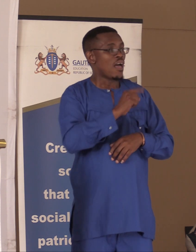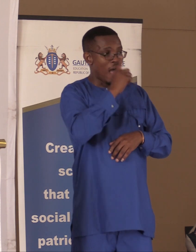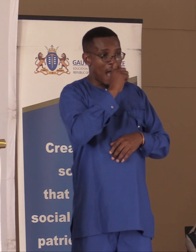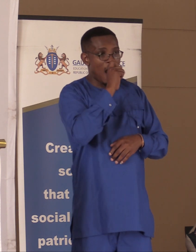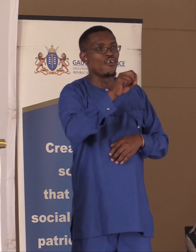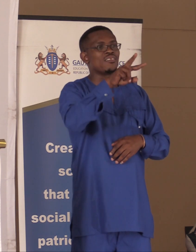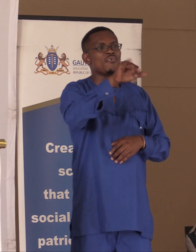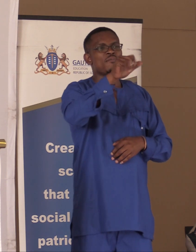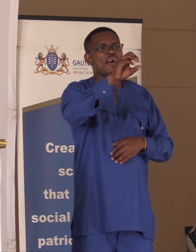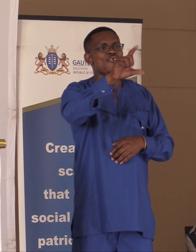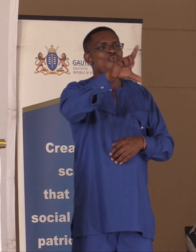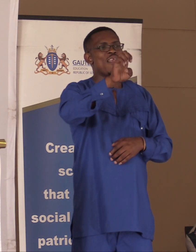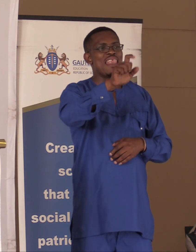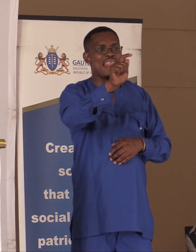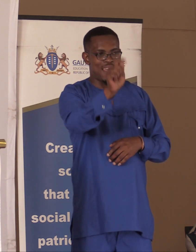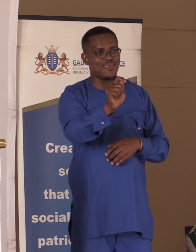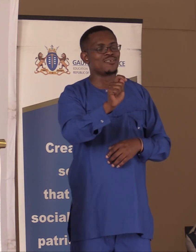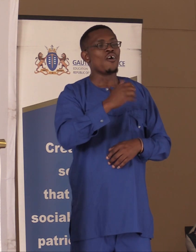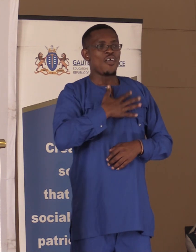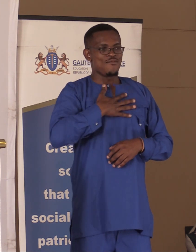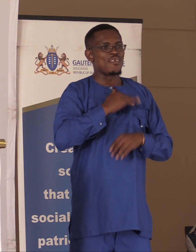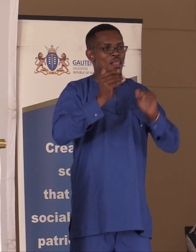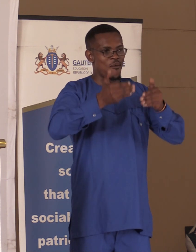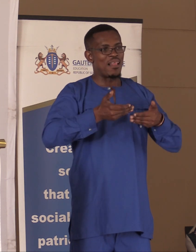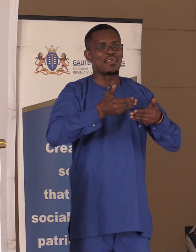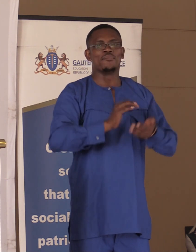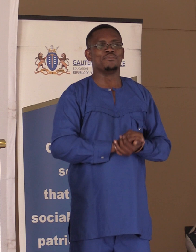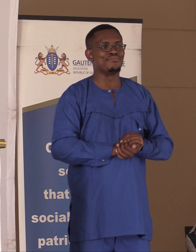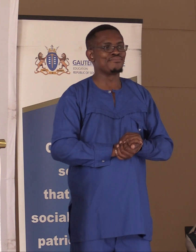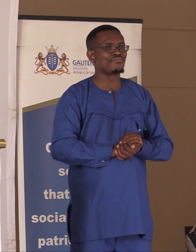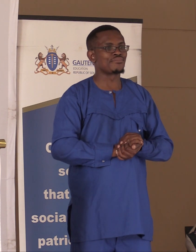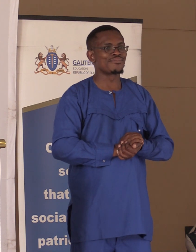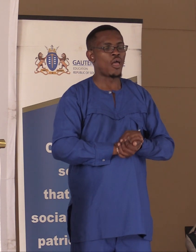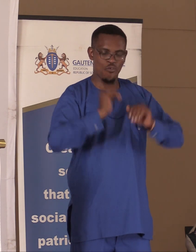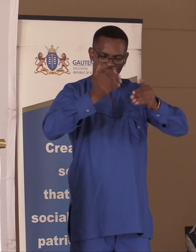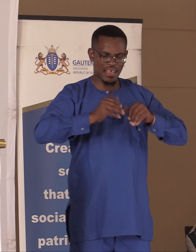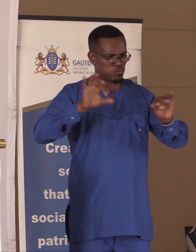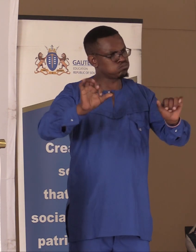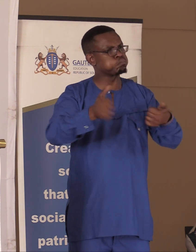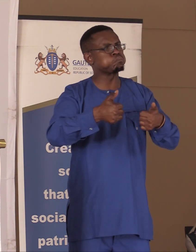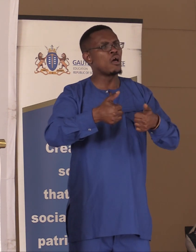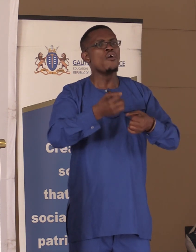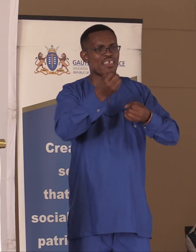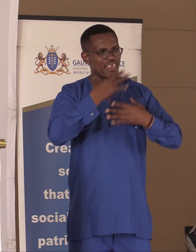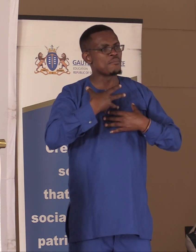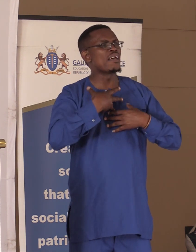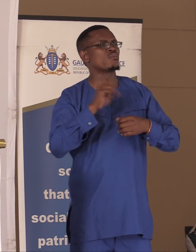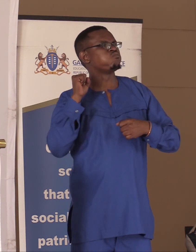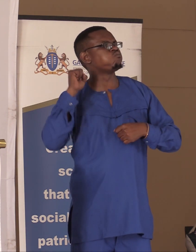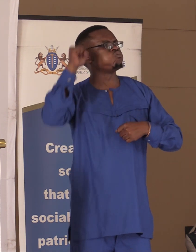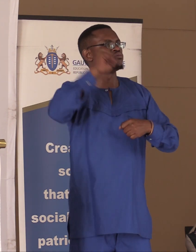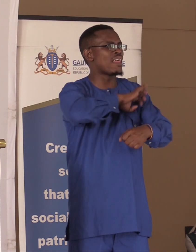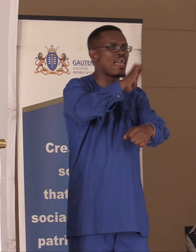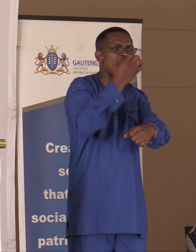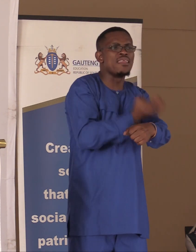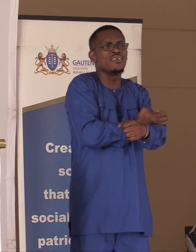Comrade Violet? Re feel ramogetswe. O ramogetse tota o re file le mogabolonyana ha nyane gore